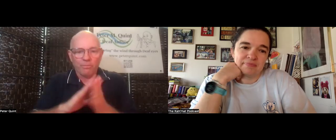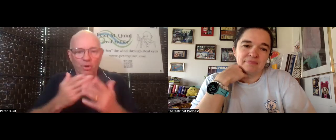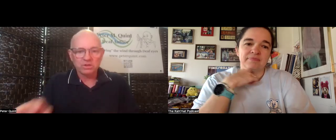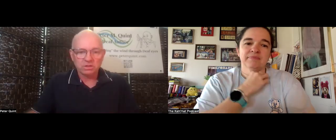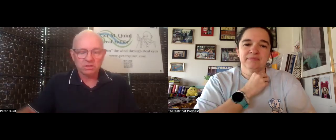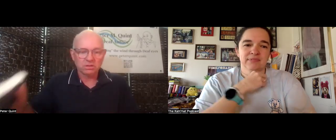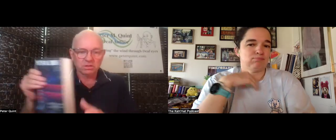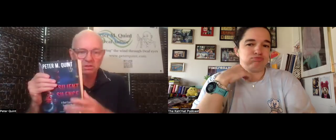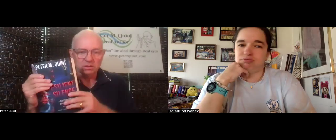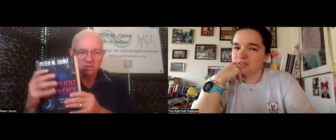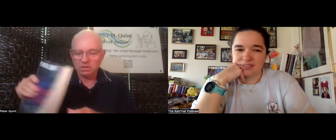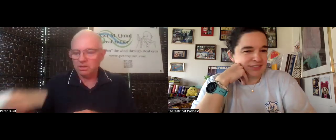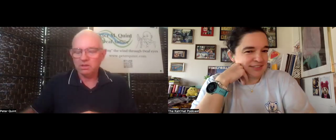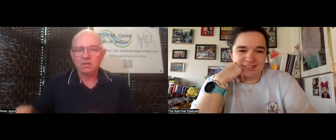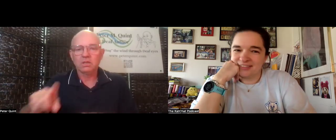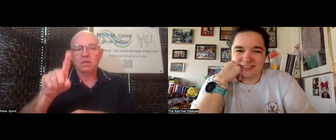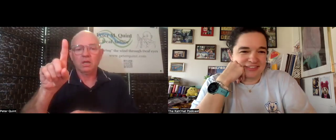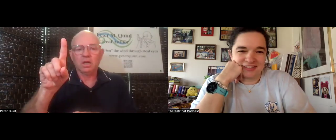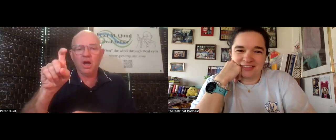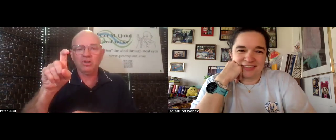15 notebooks,